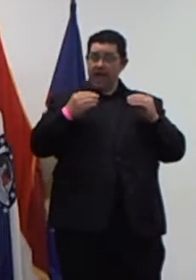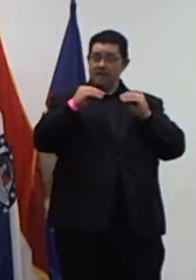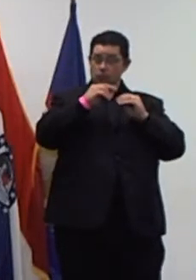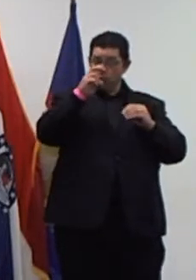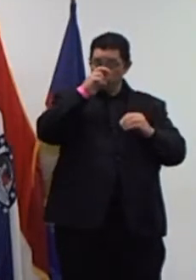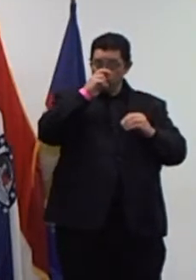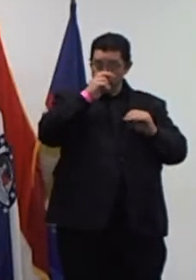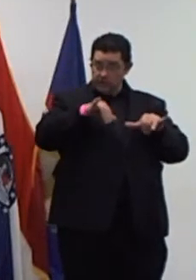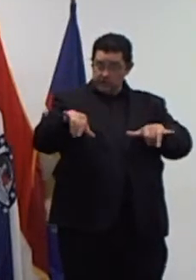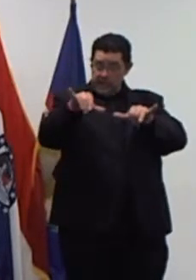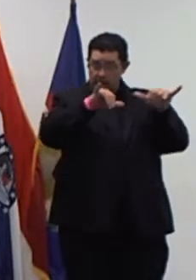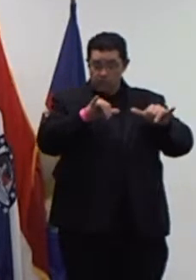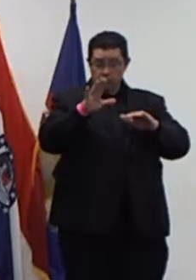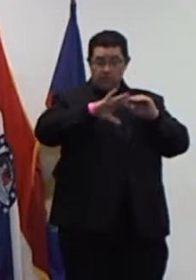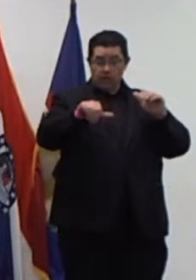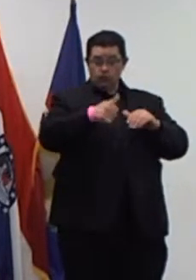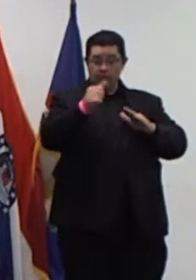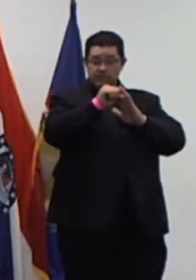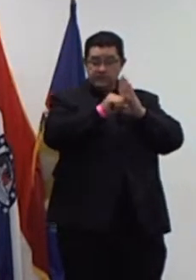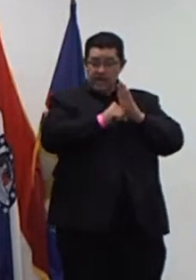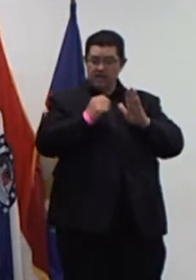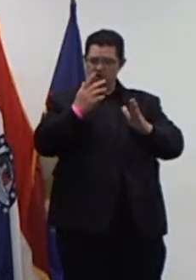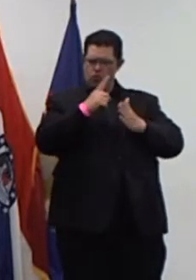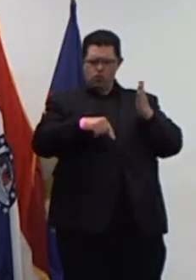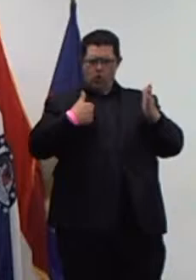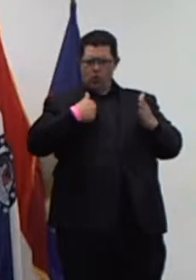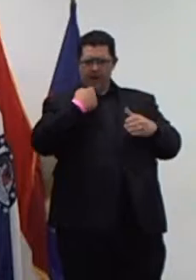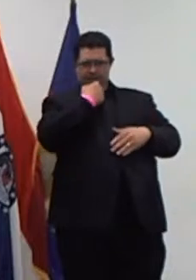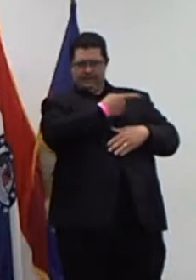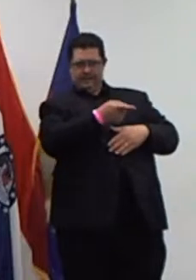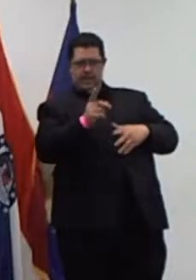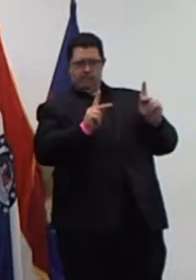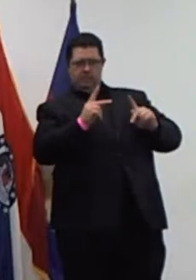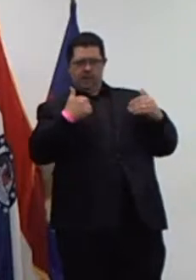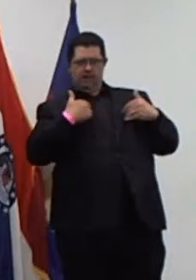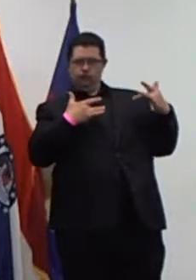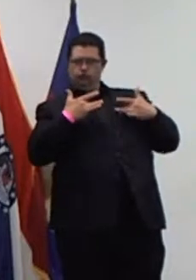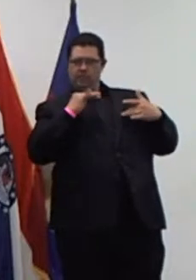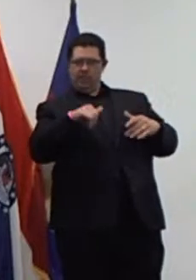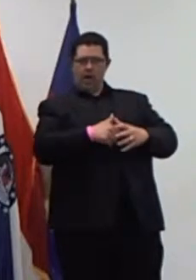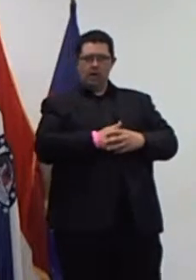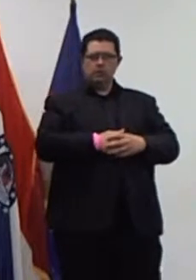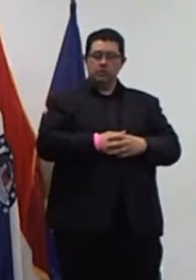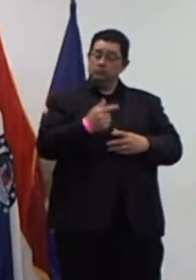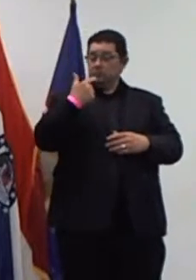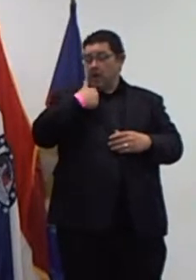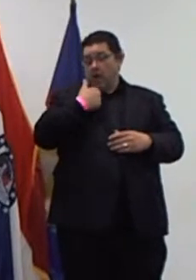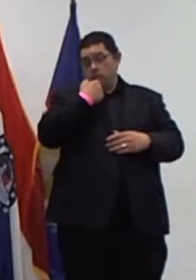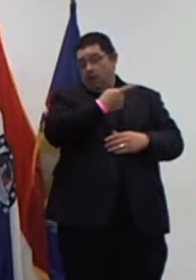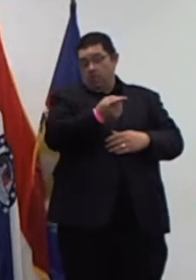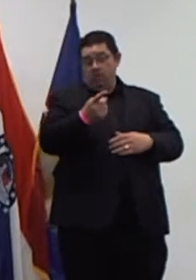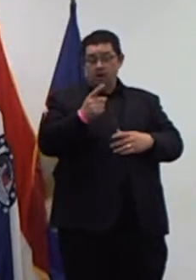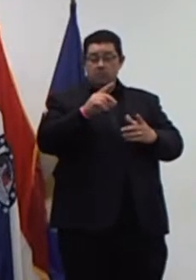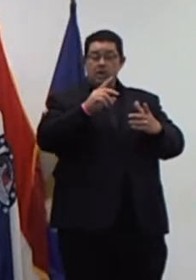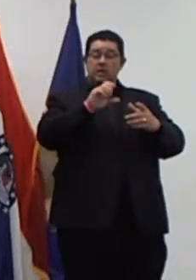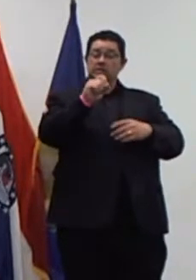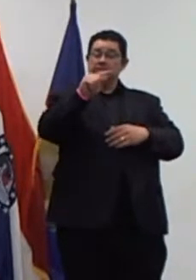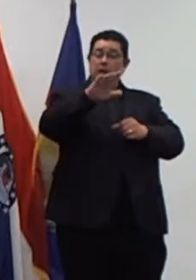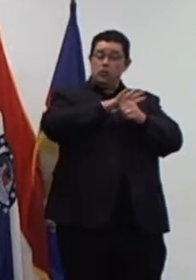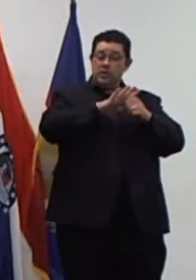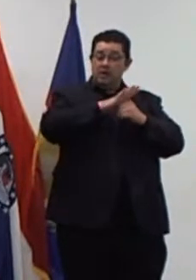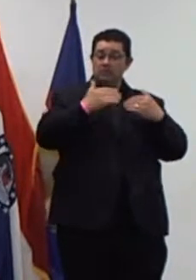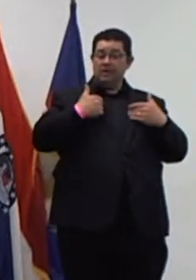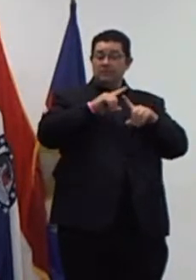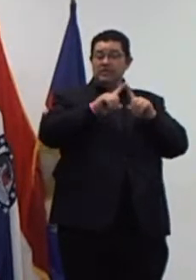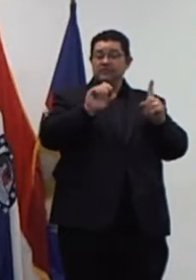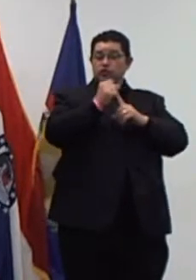standard than the rest of the state? And what do I say to people who have concerns about that? I would say that St. Louis County is a different situation than the rest of the state. We know we